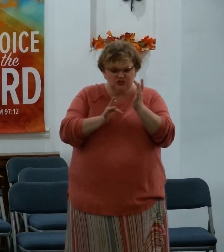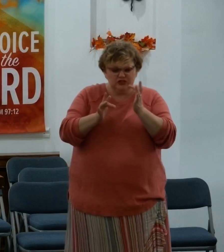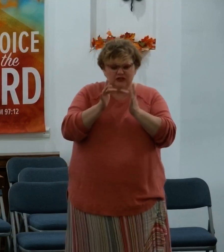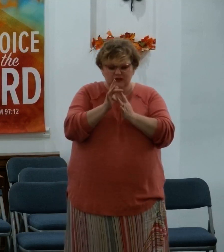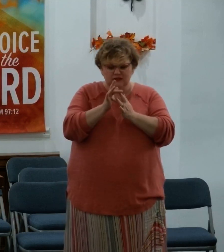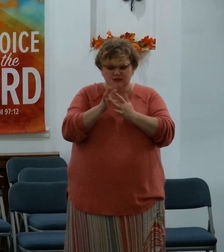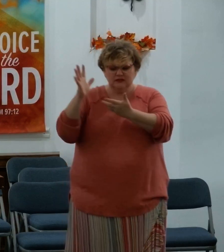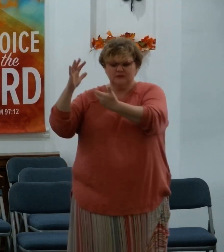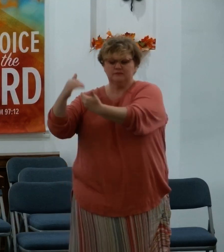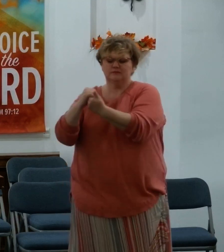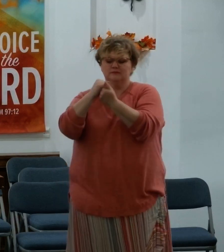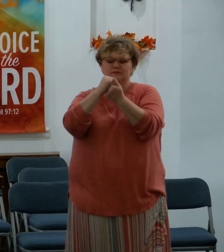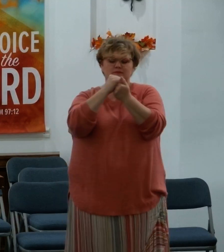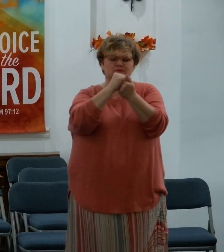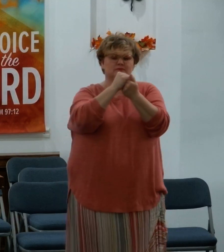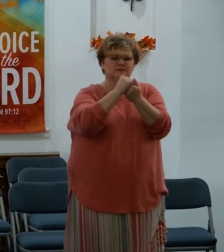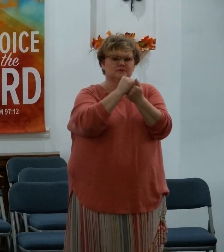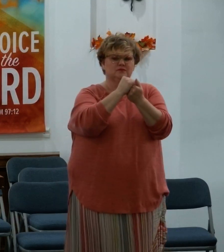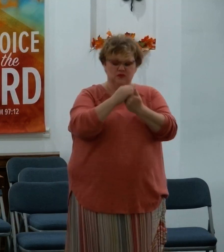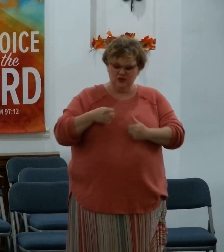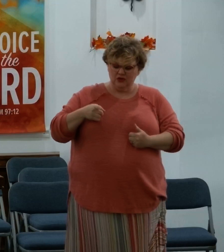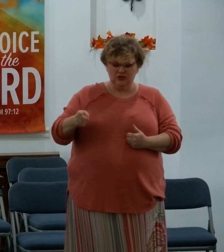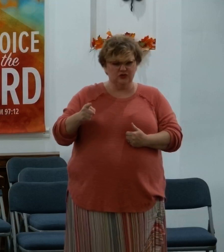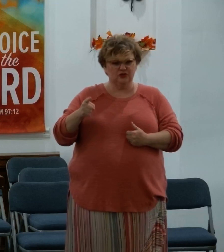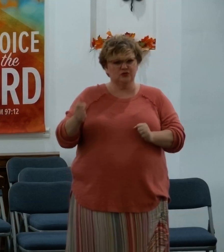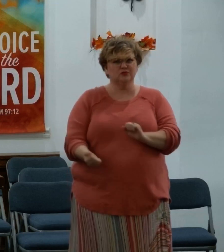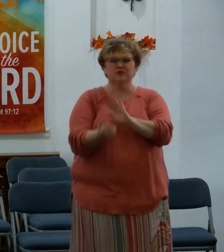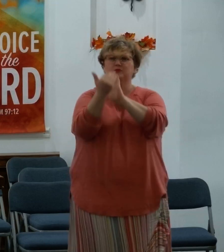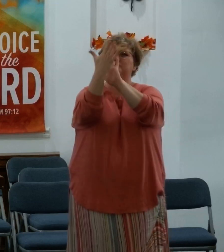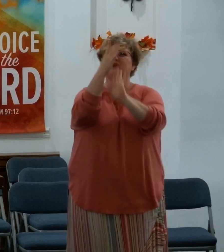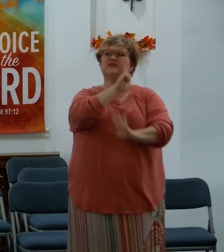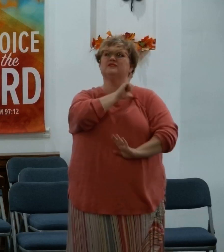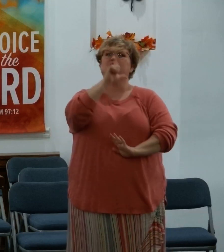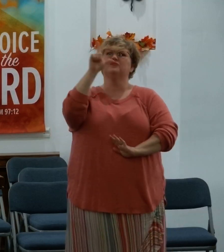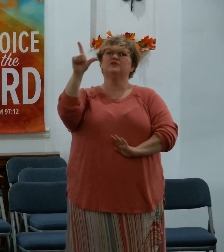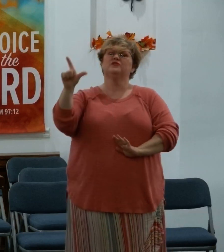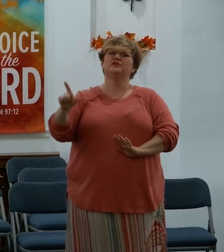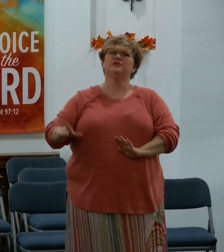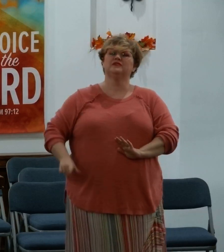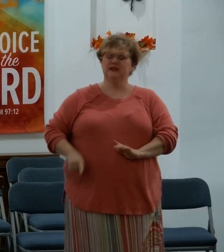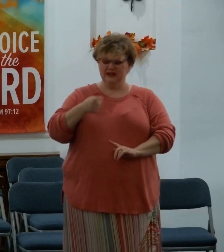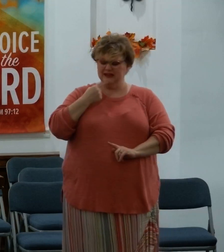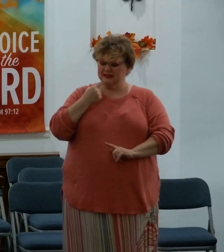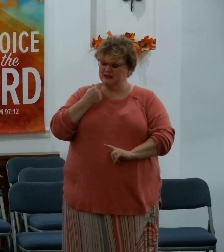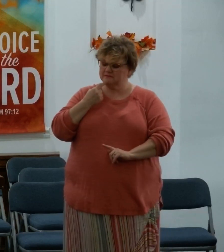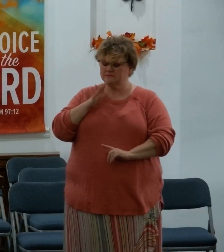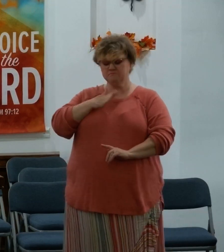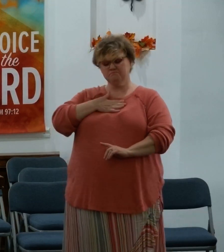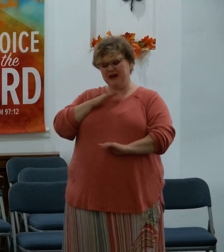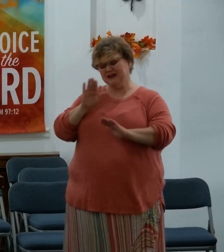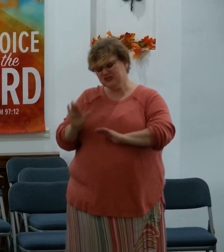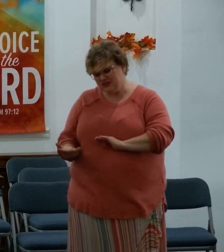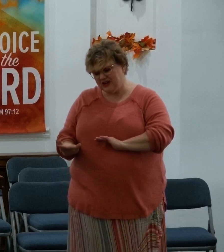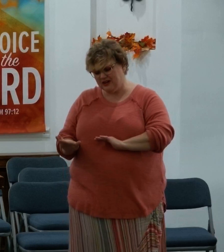Jesus took your hand, you stood before the Lord. He said, my